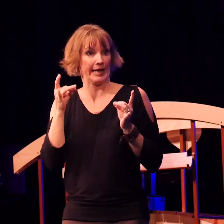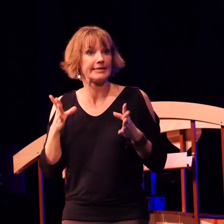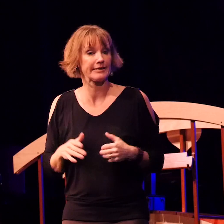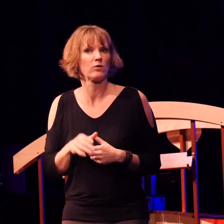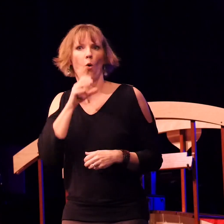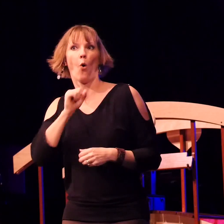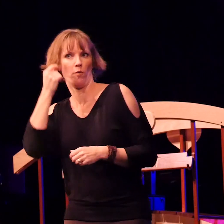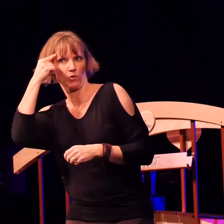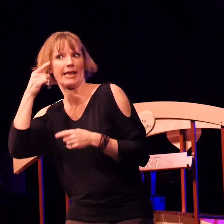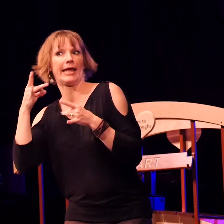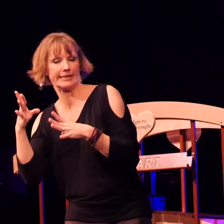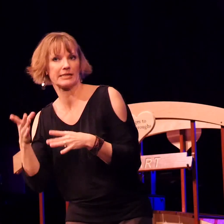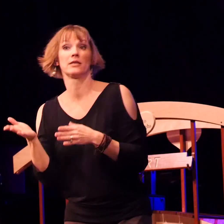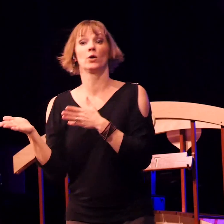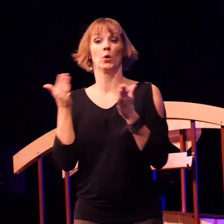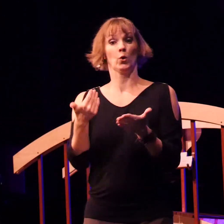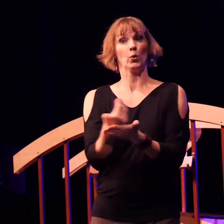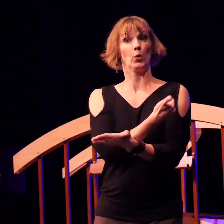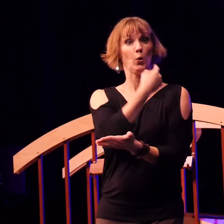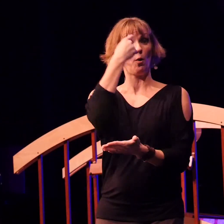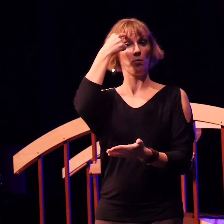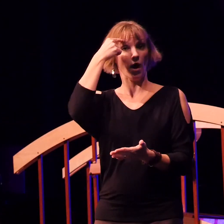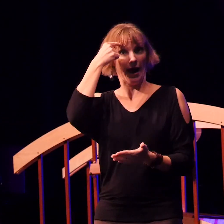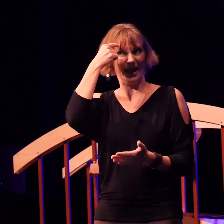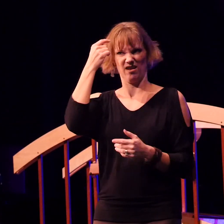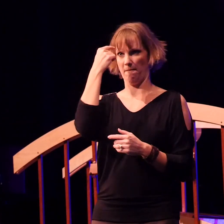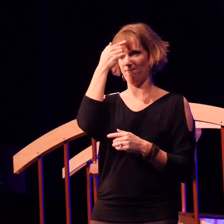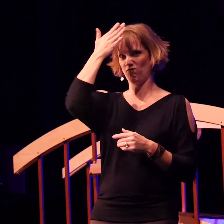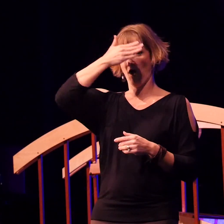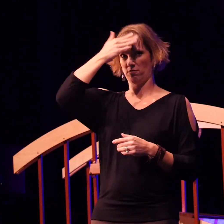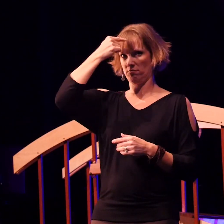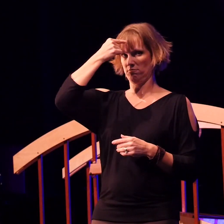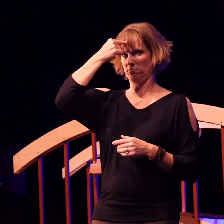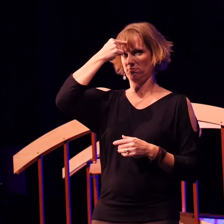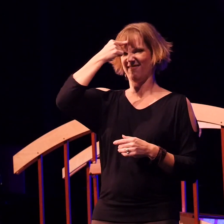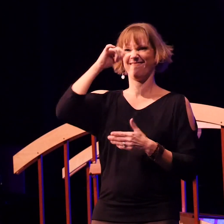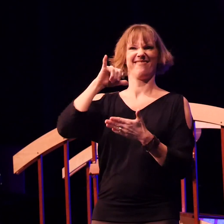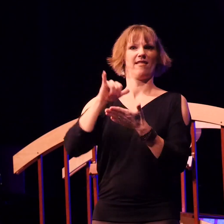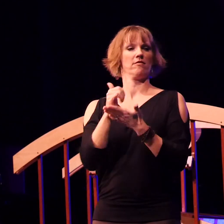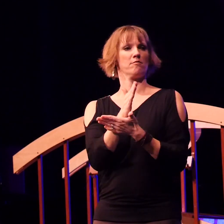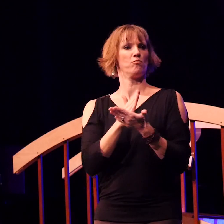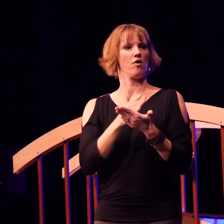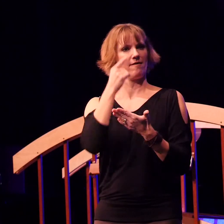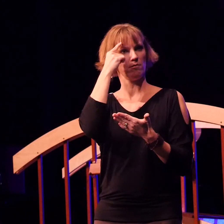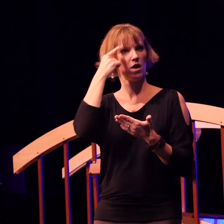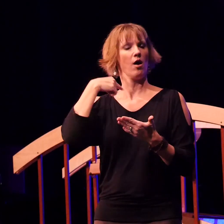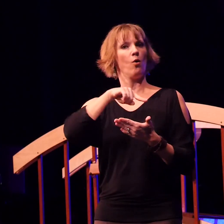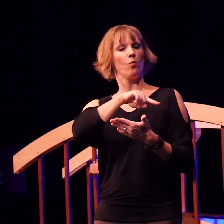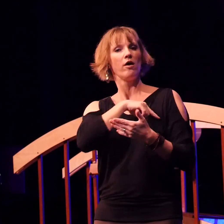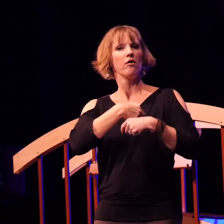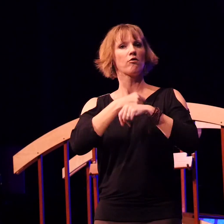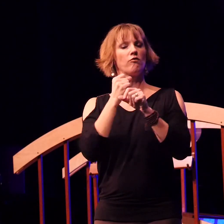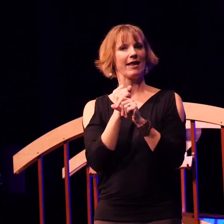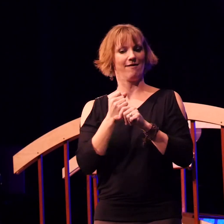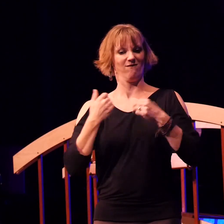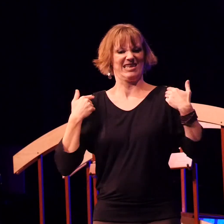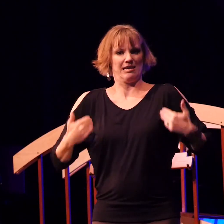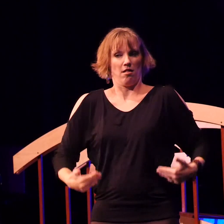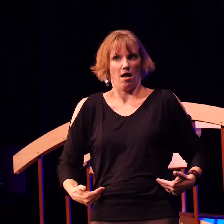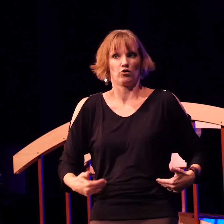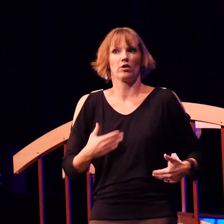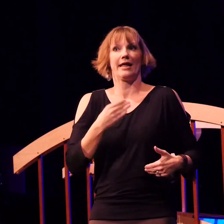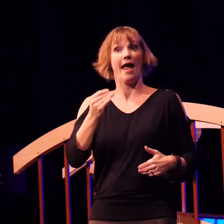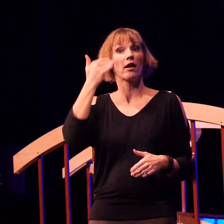The new brain, the neocortex and the prefrontal cortex, are the arenas that we have birthed physiologically and in